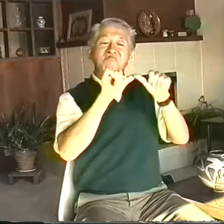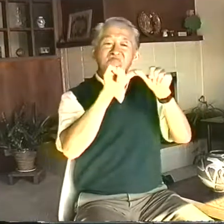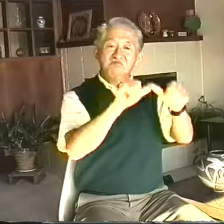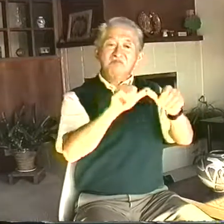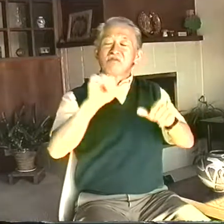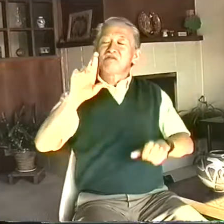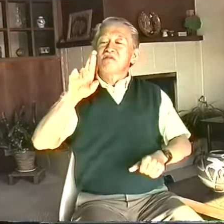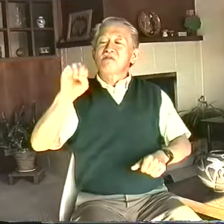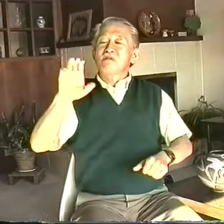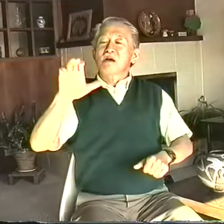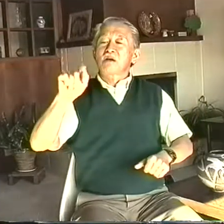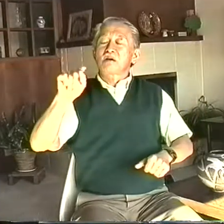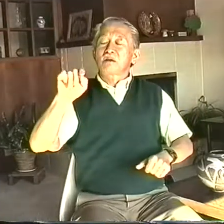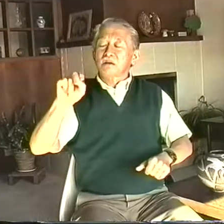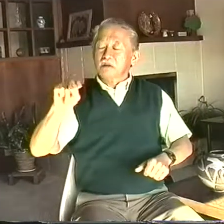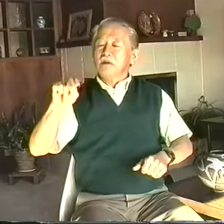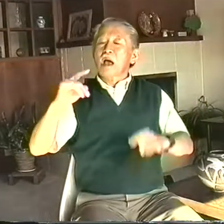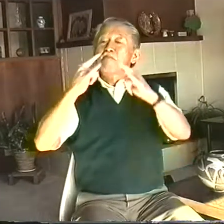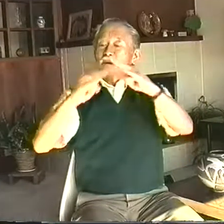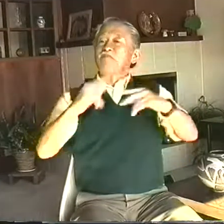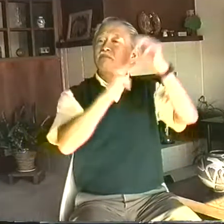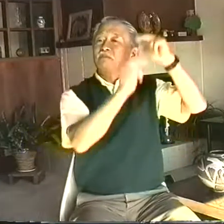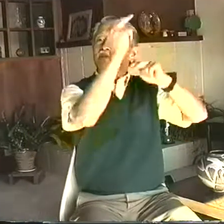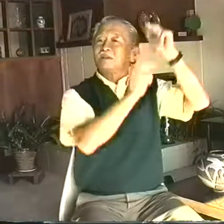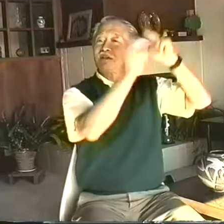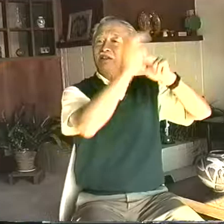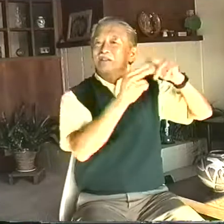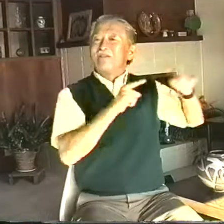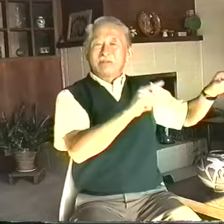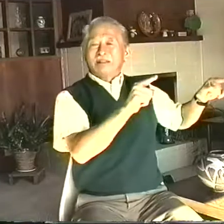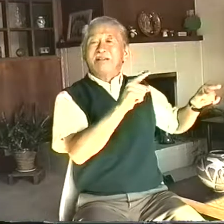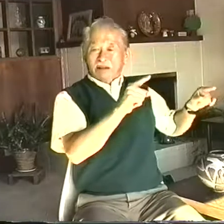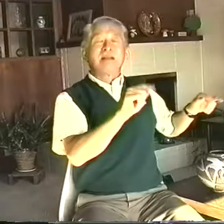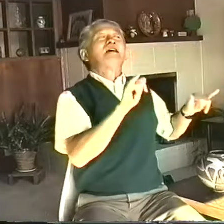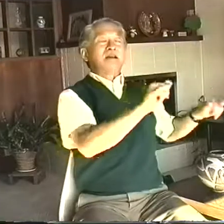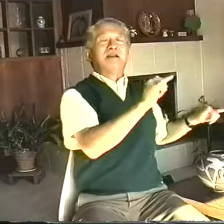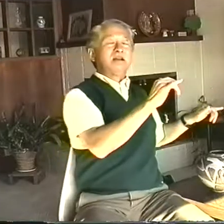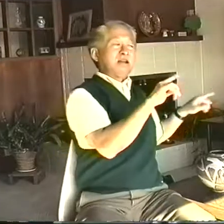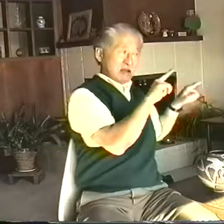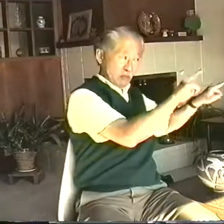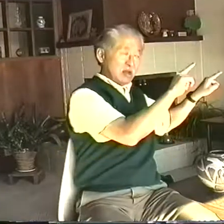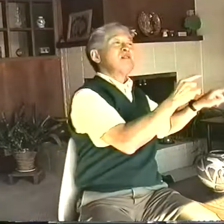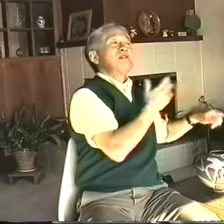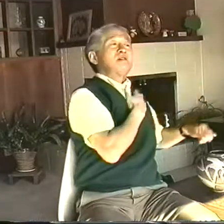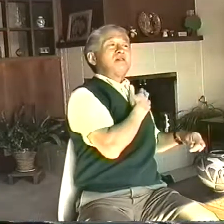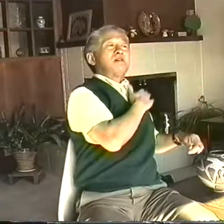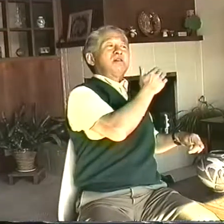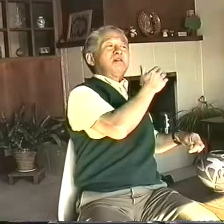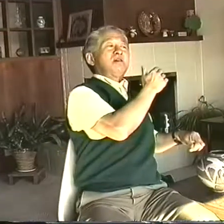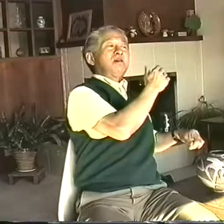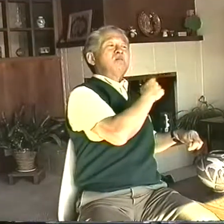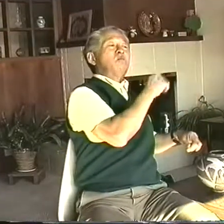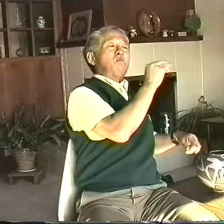place as the permanent camps, as the permanent relocation camps were being constructed.